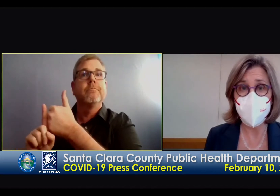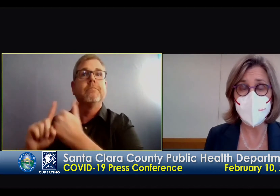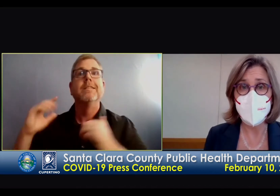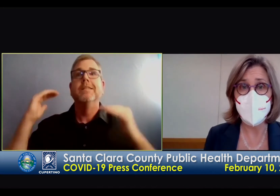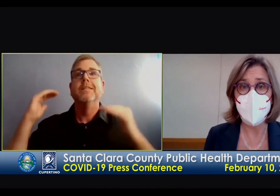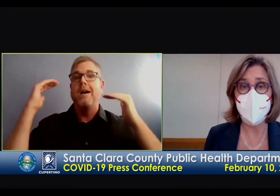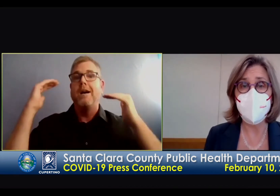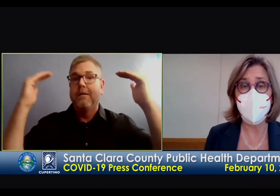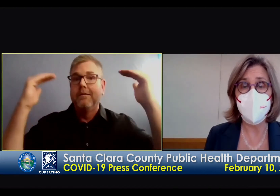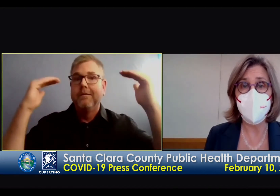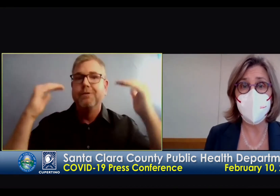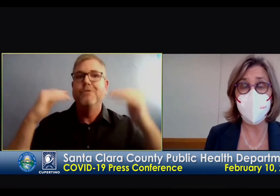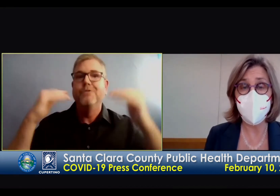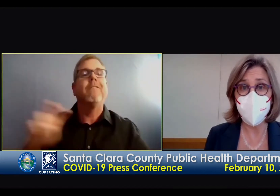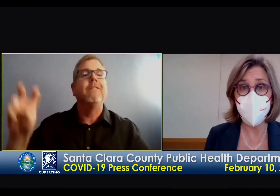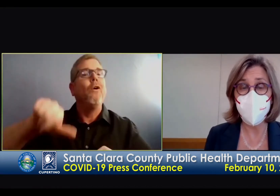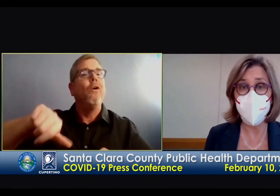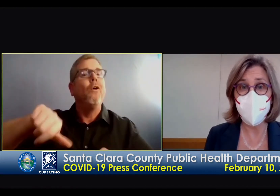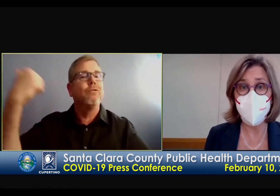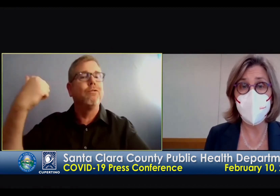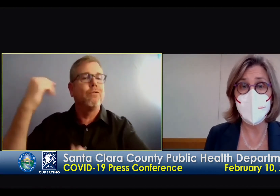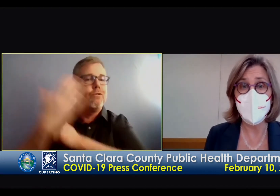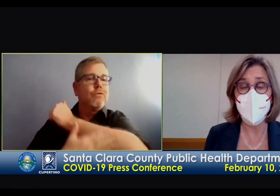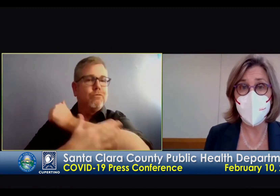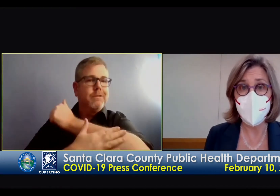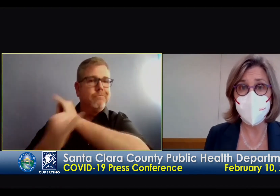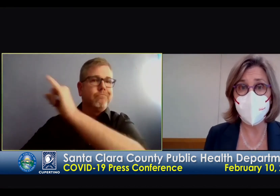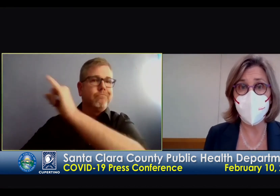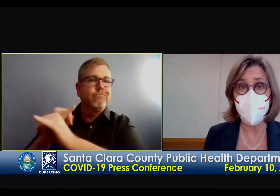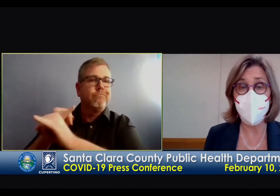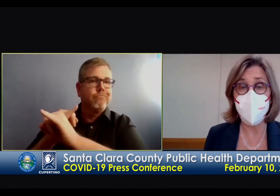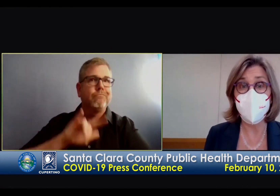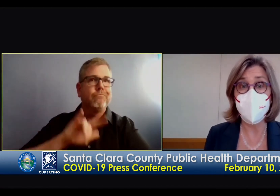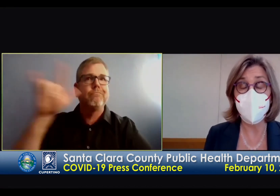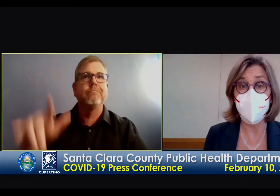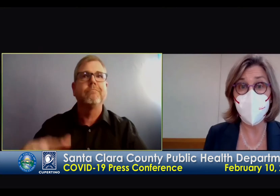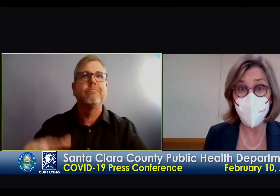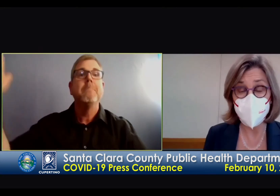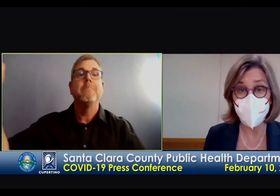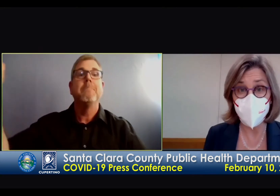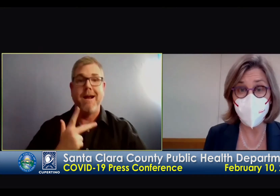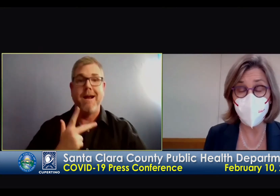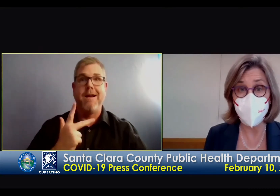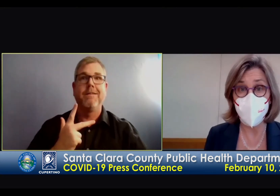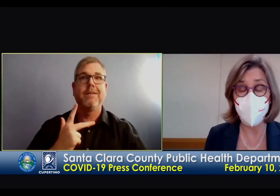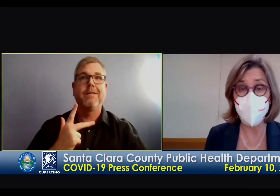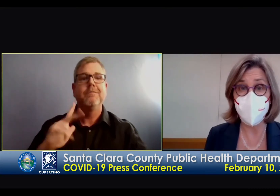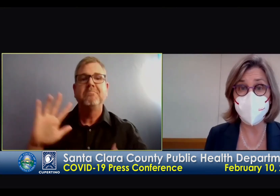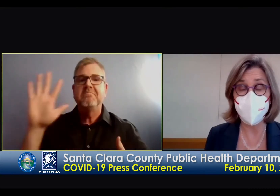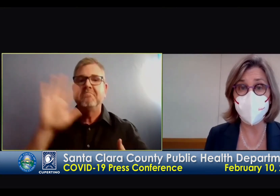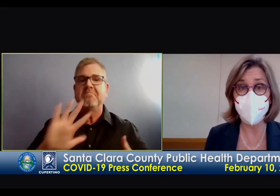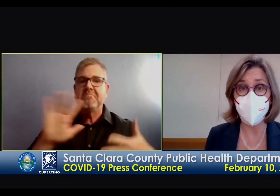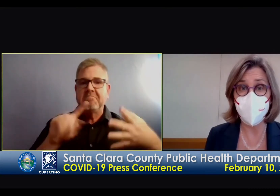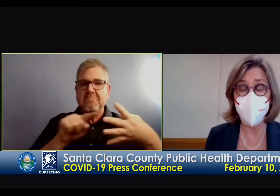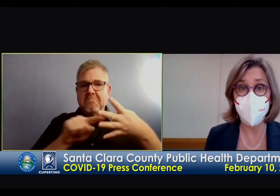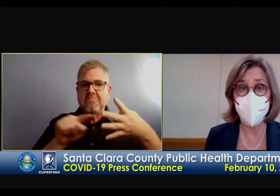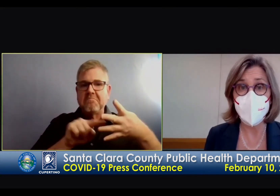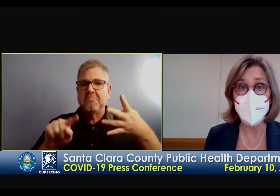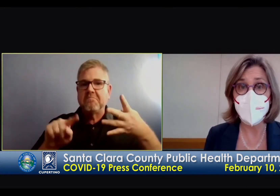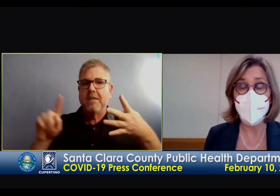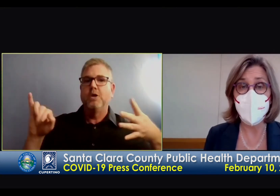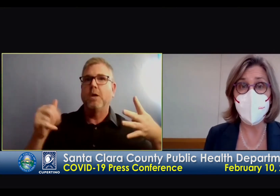mid-January, and then per the mandatory quarantine requirement in Santa Clara